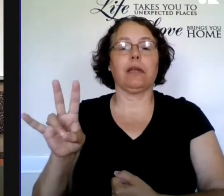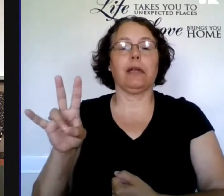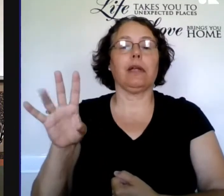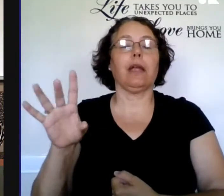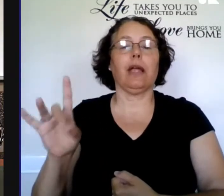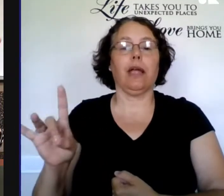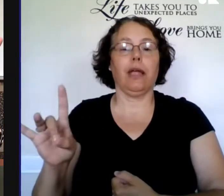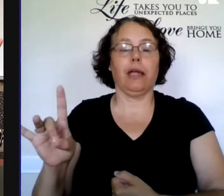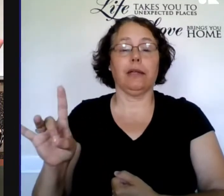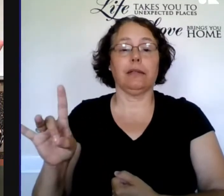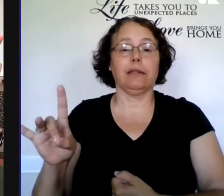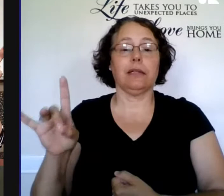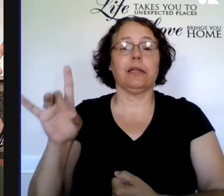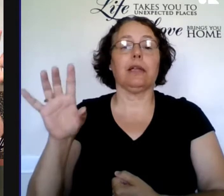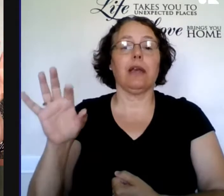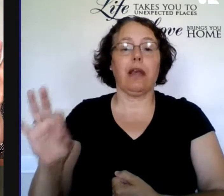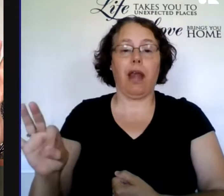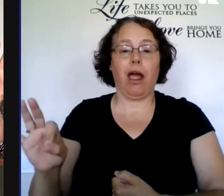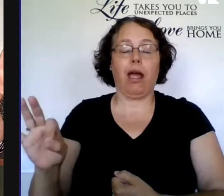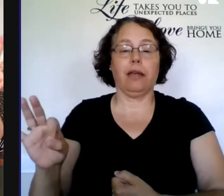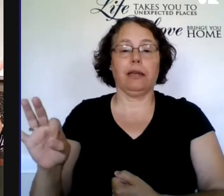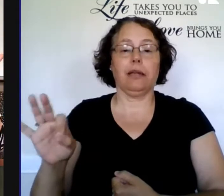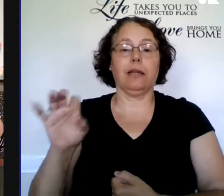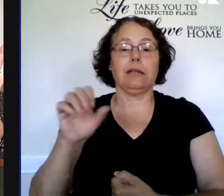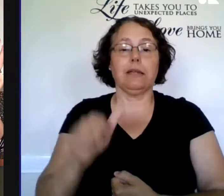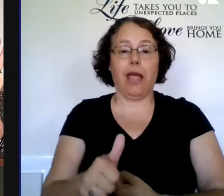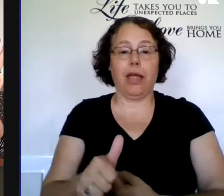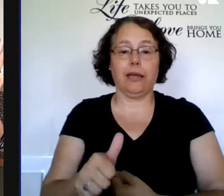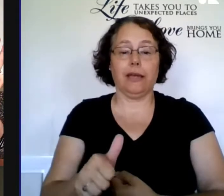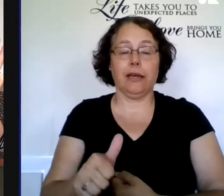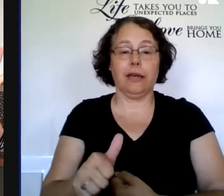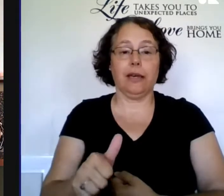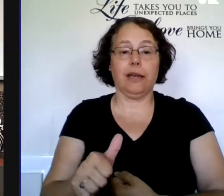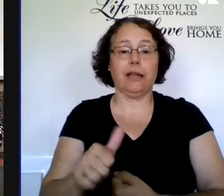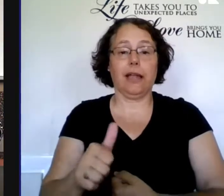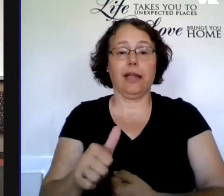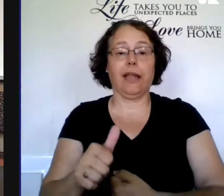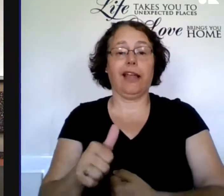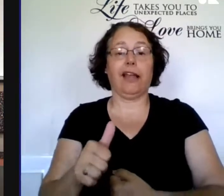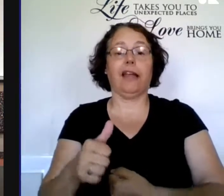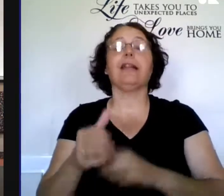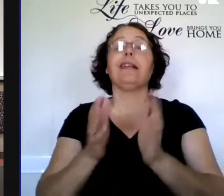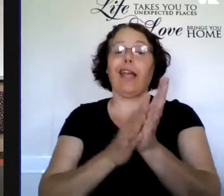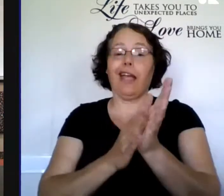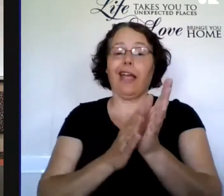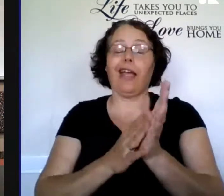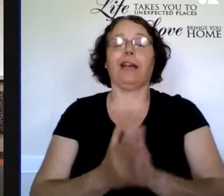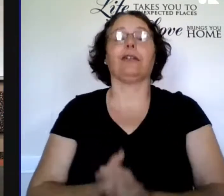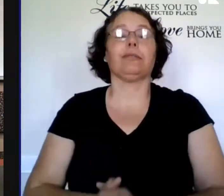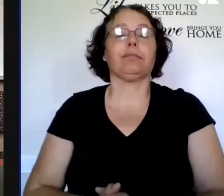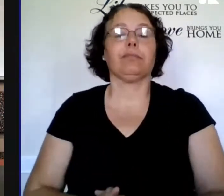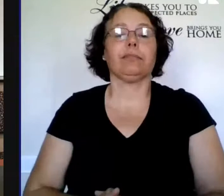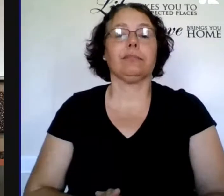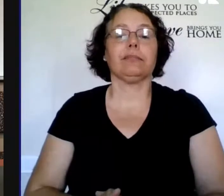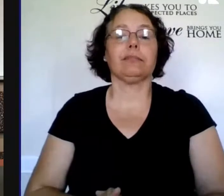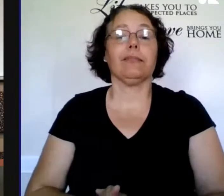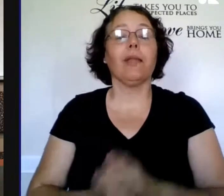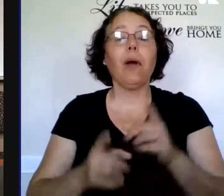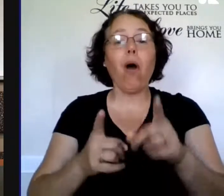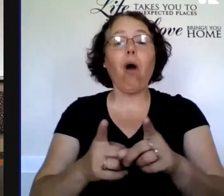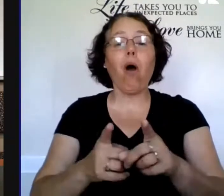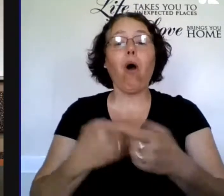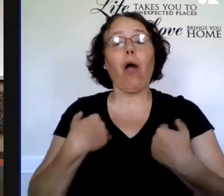7, 8, 9, 10. Good job. And I've got a